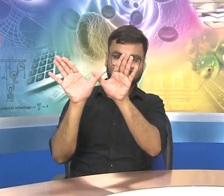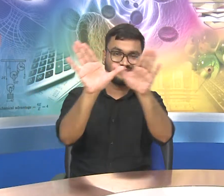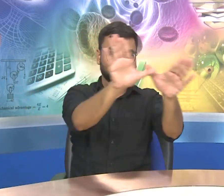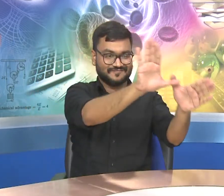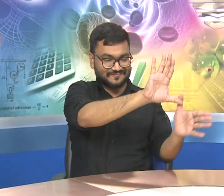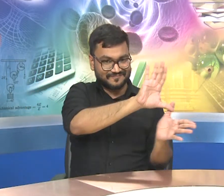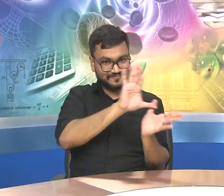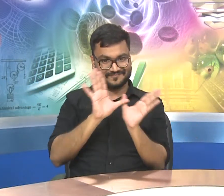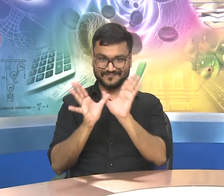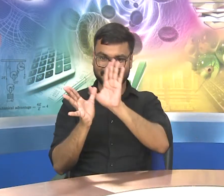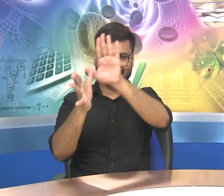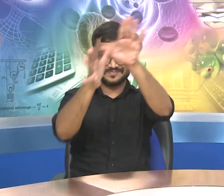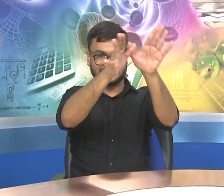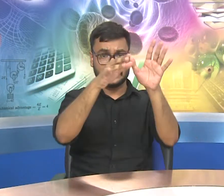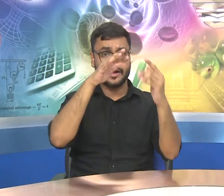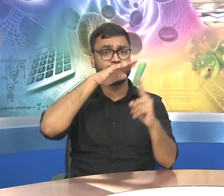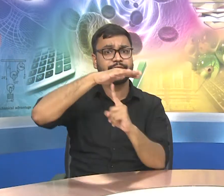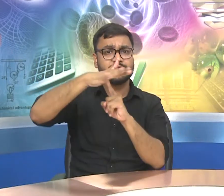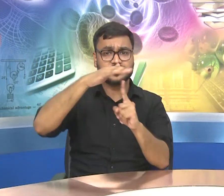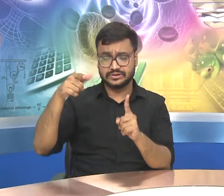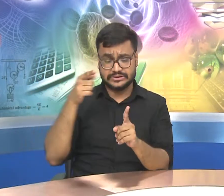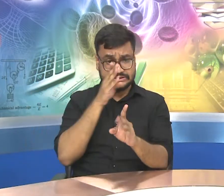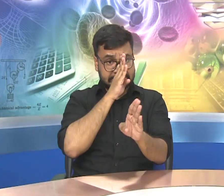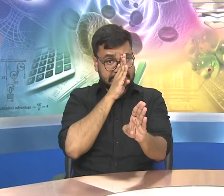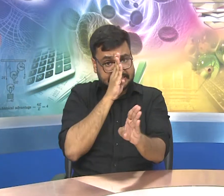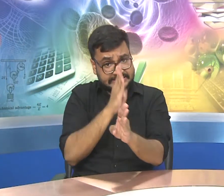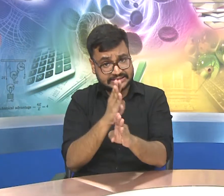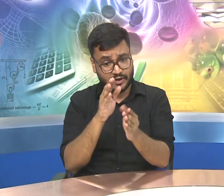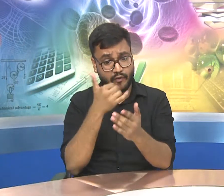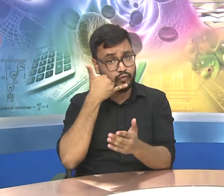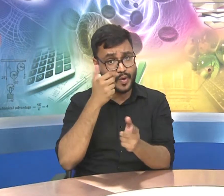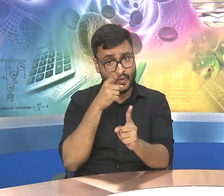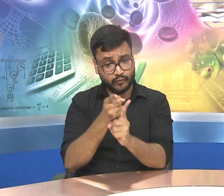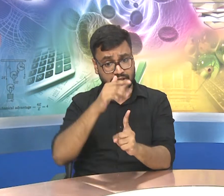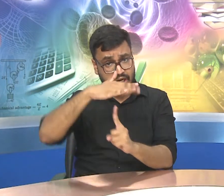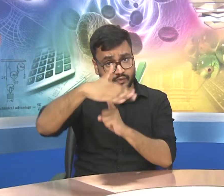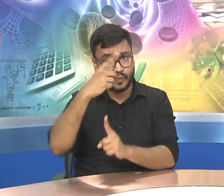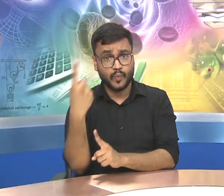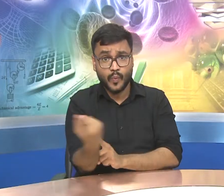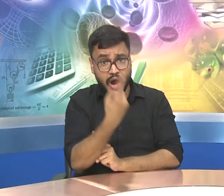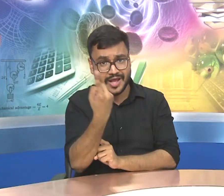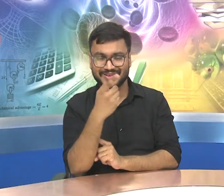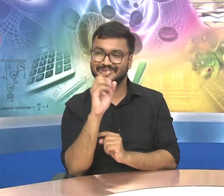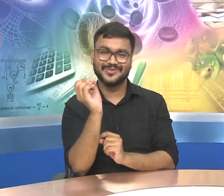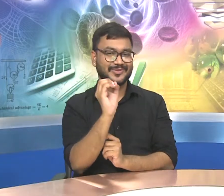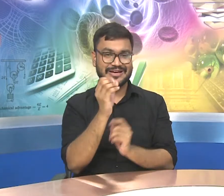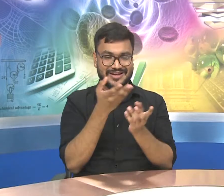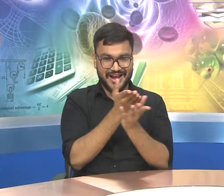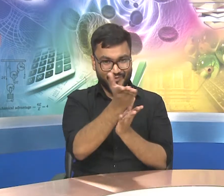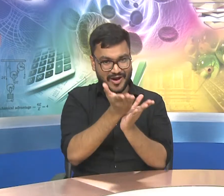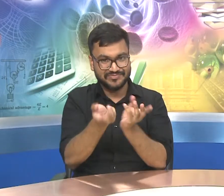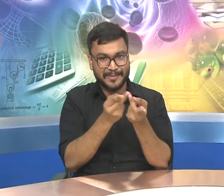food webs are more realistic models of energy flow through an ecosystem.